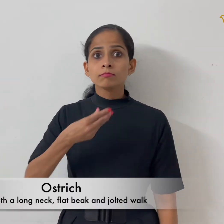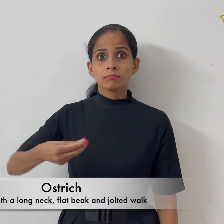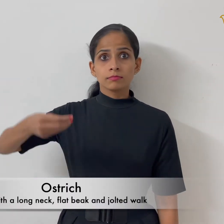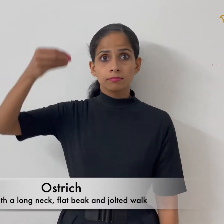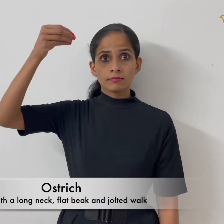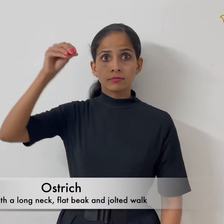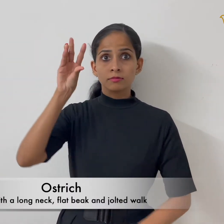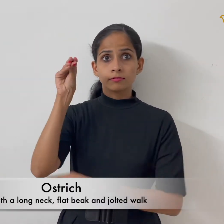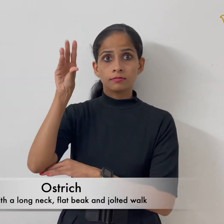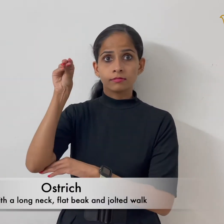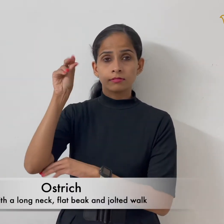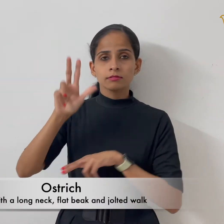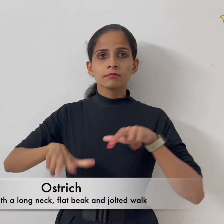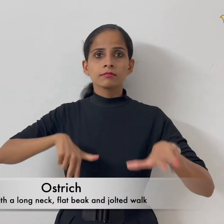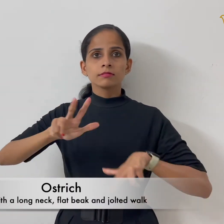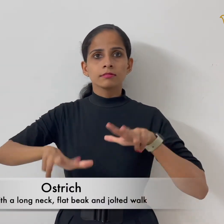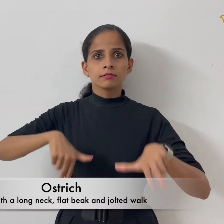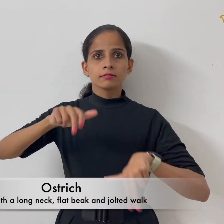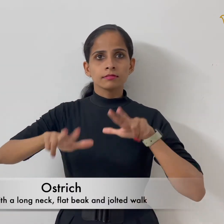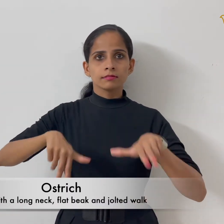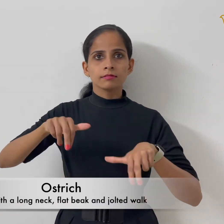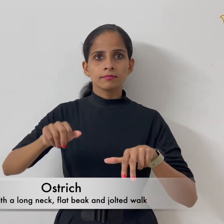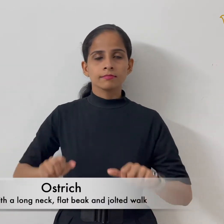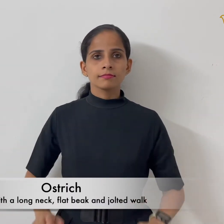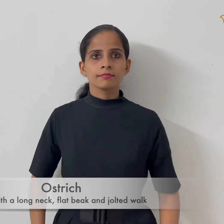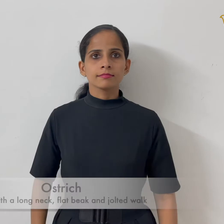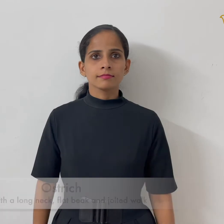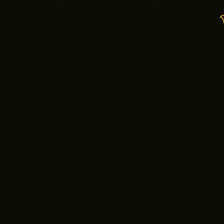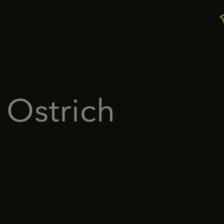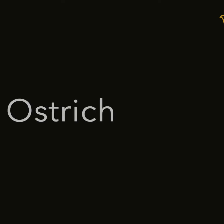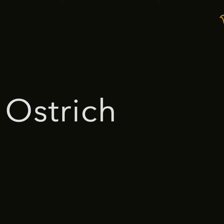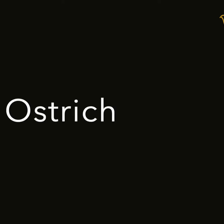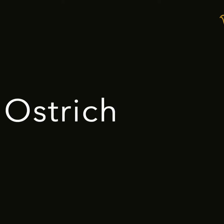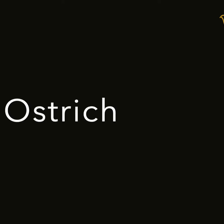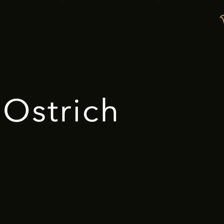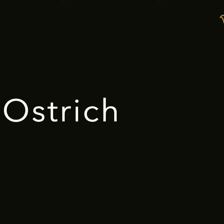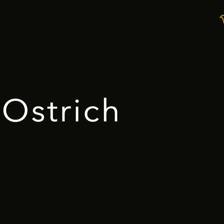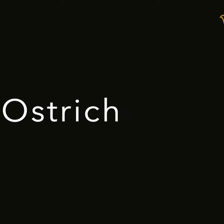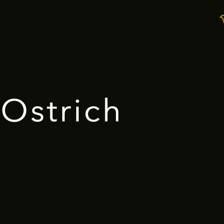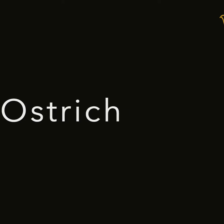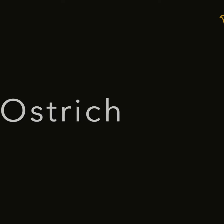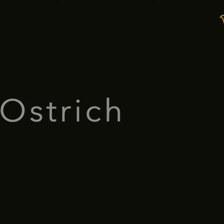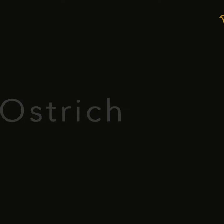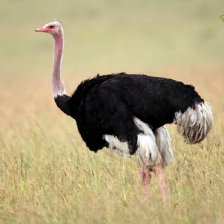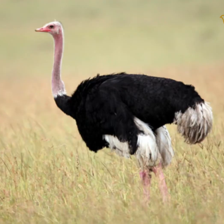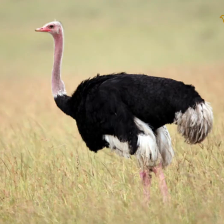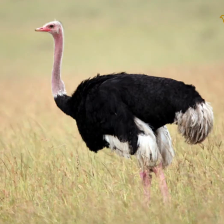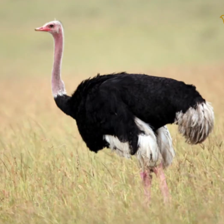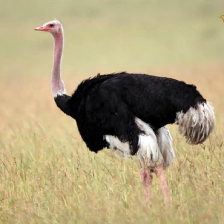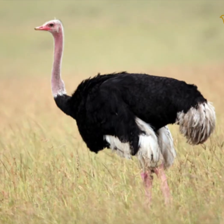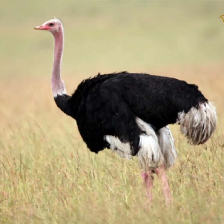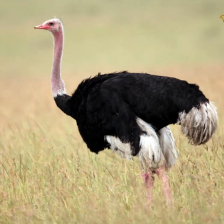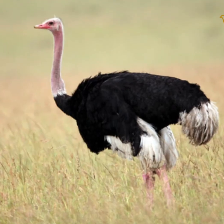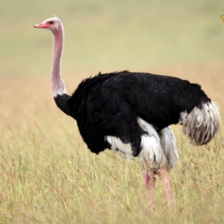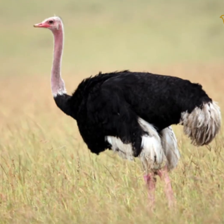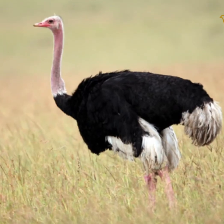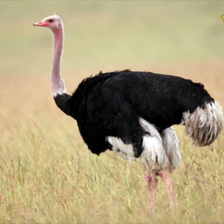Ostrich, bird with long neck, flat beak and jolted walk.